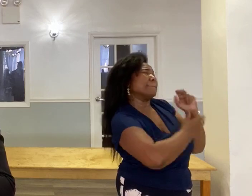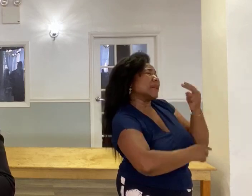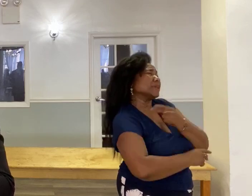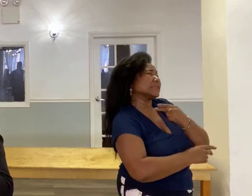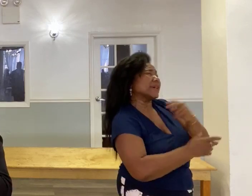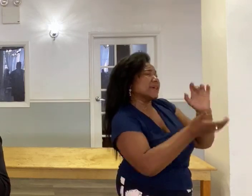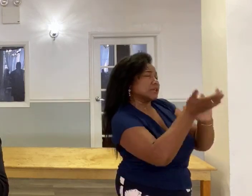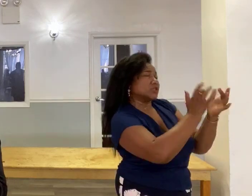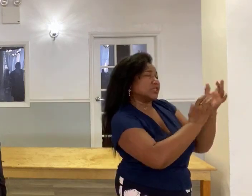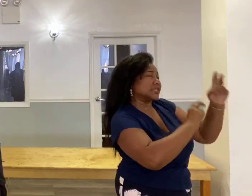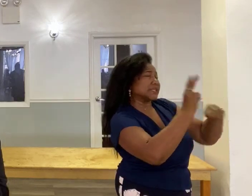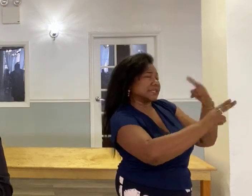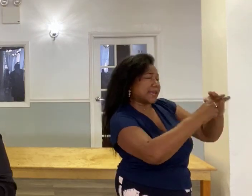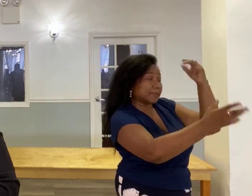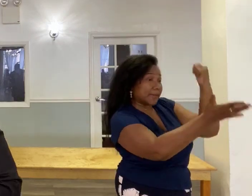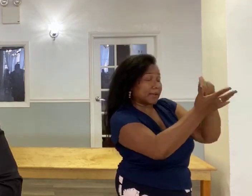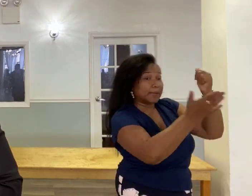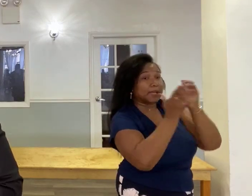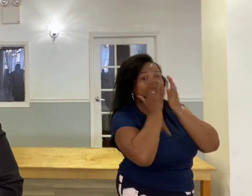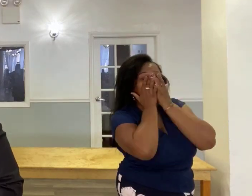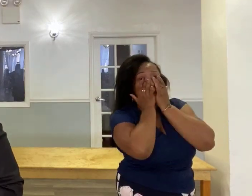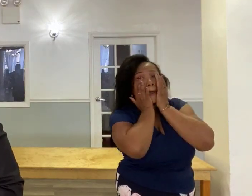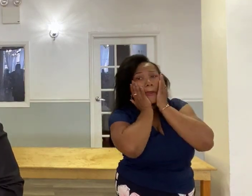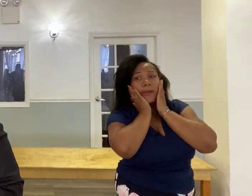name. Amen.